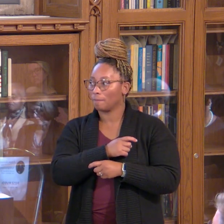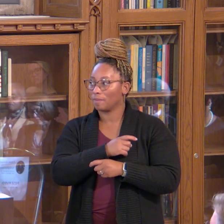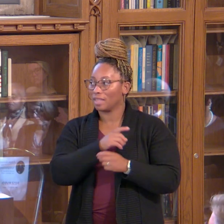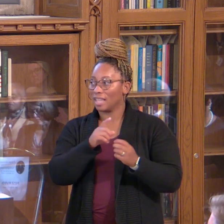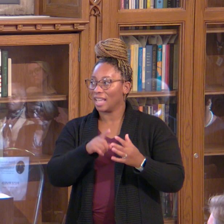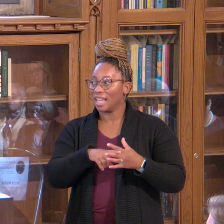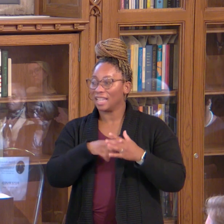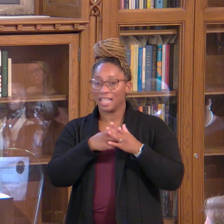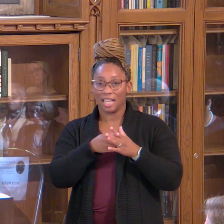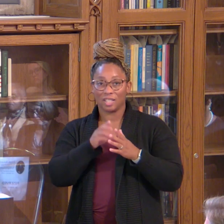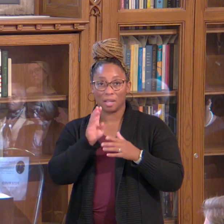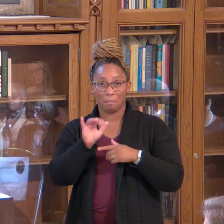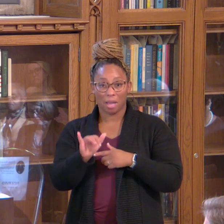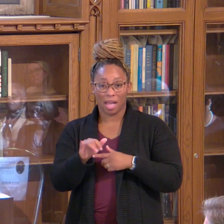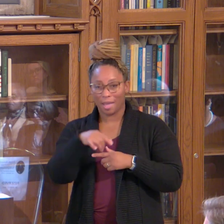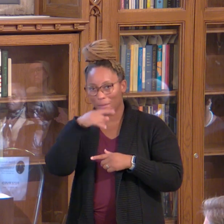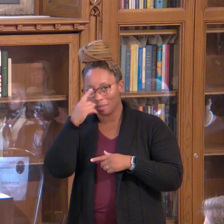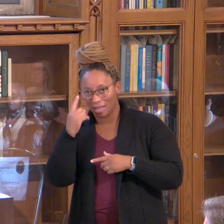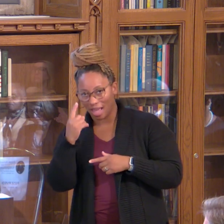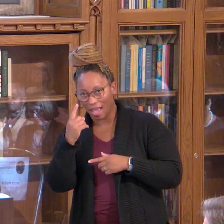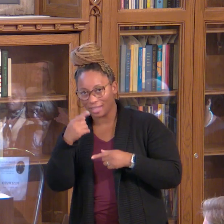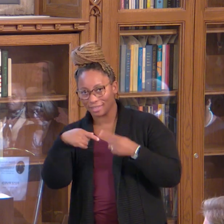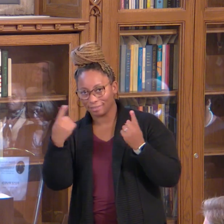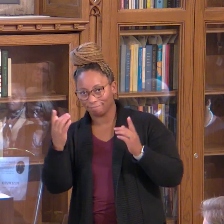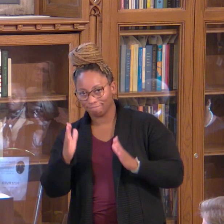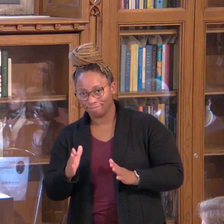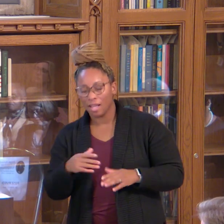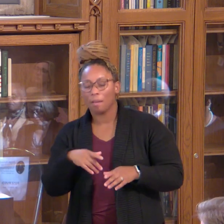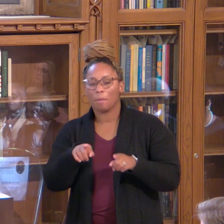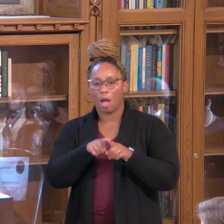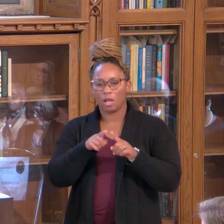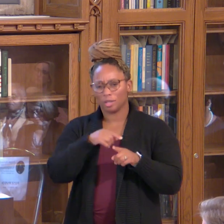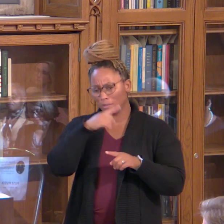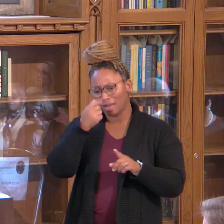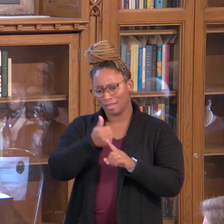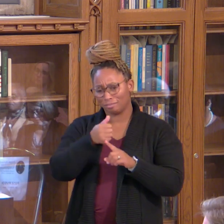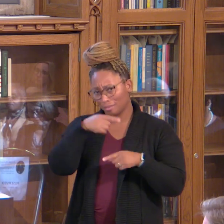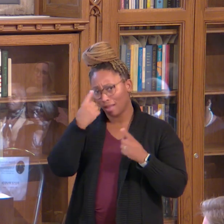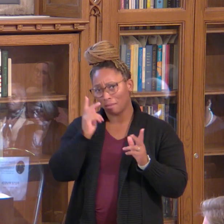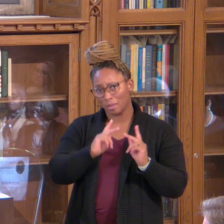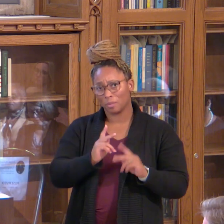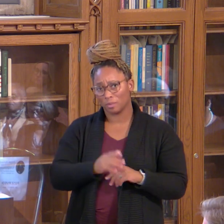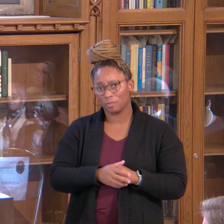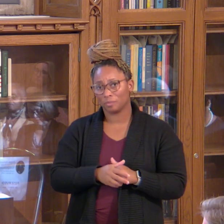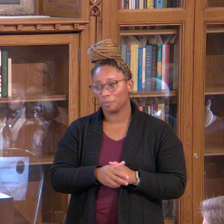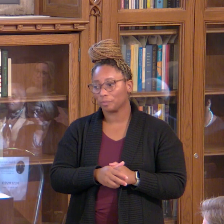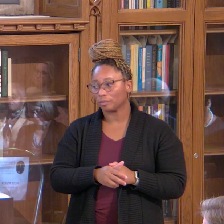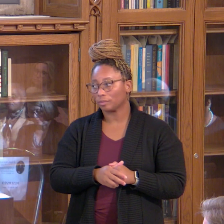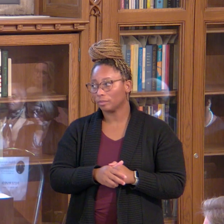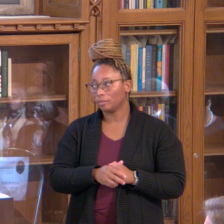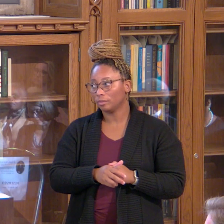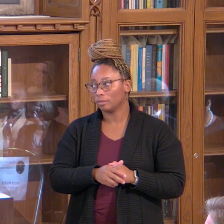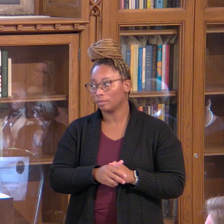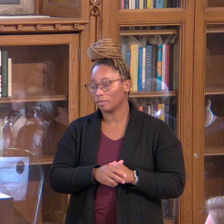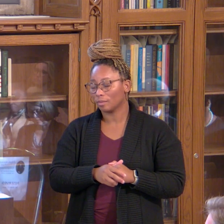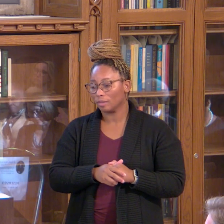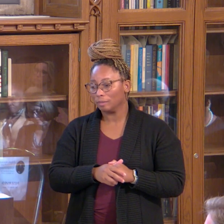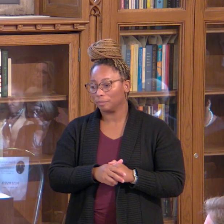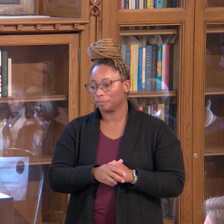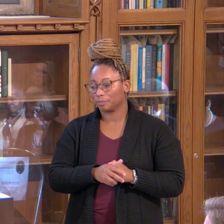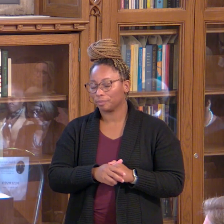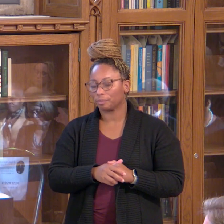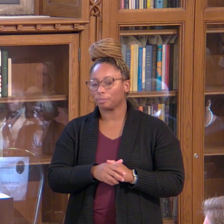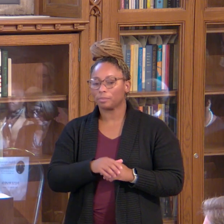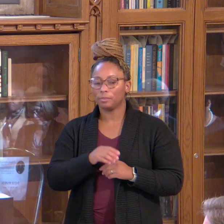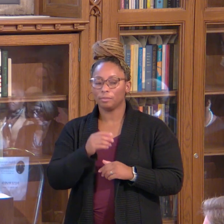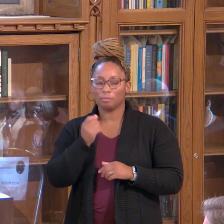initiated by Black's adversaries but also by blacks themselves now it's indeed uh